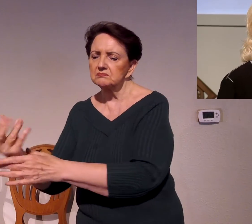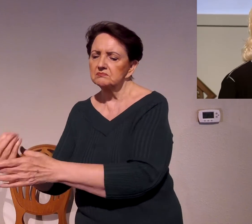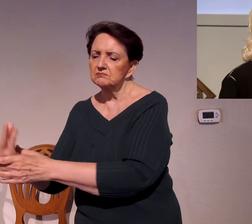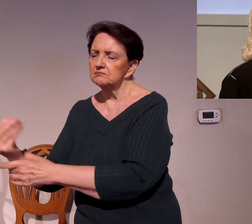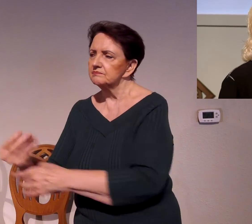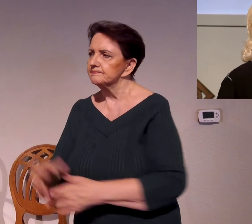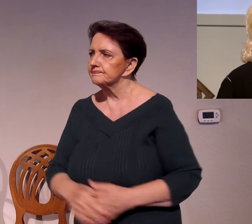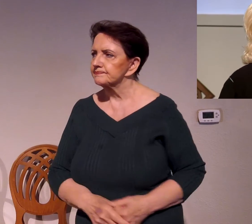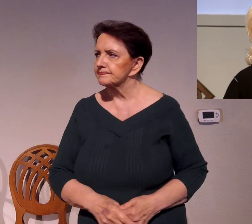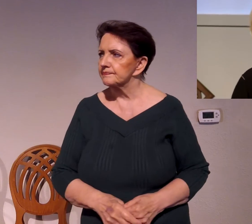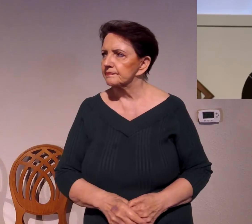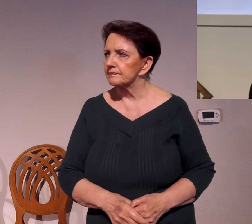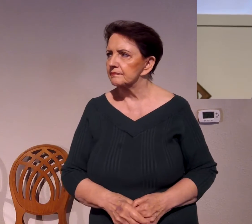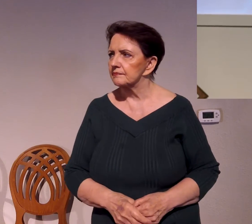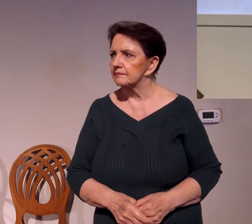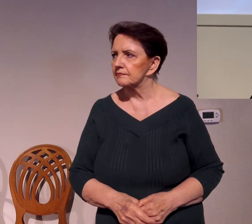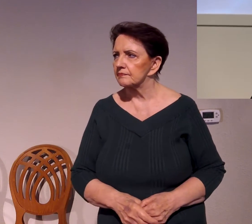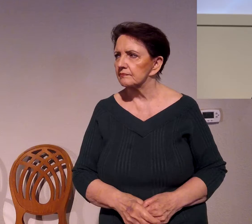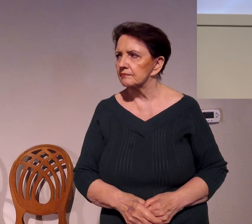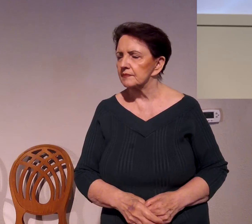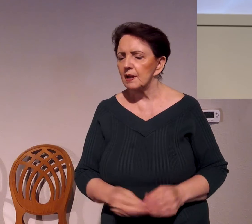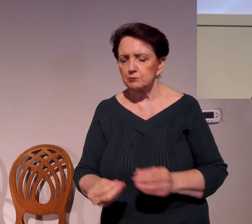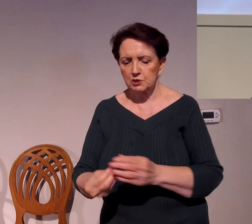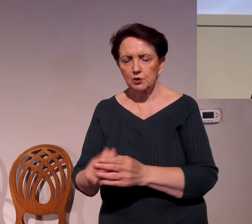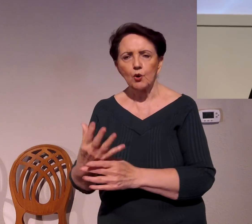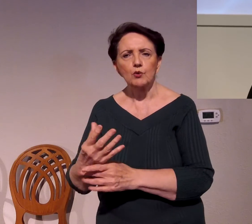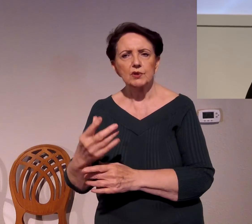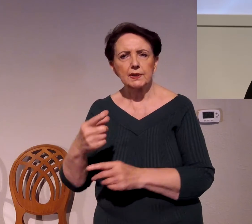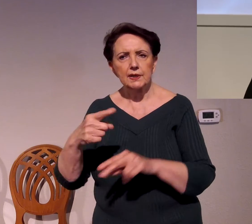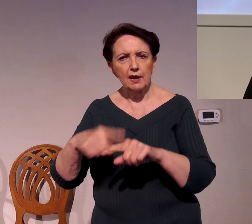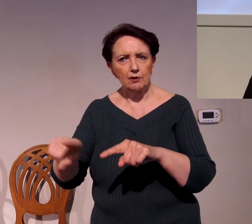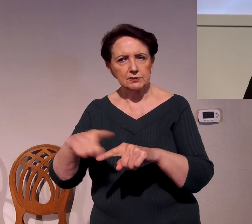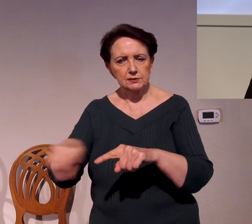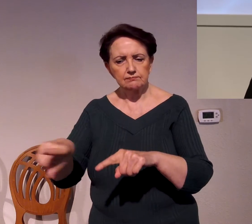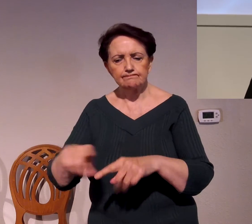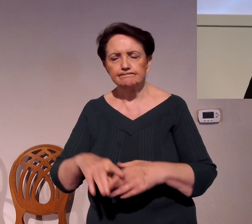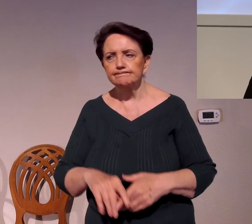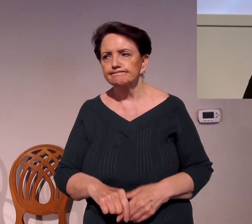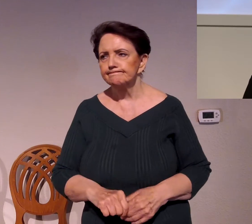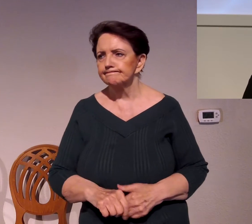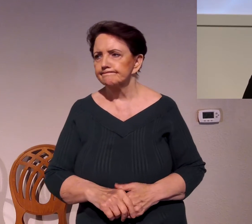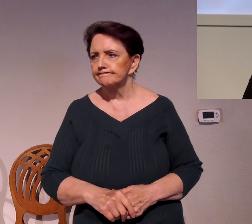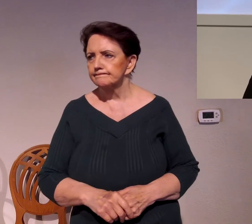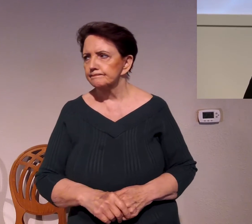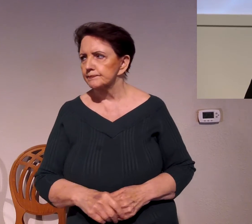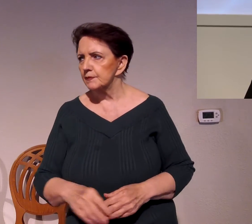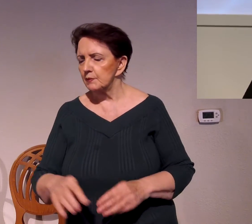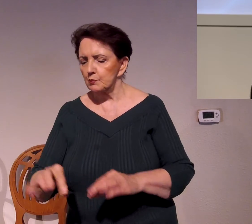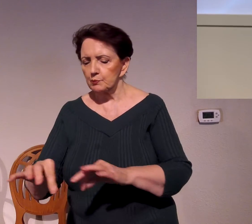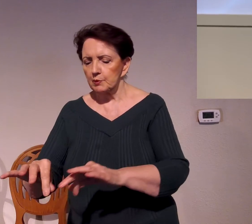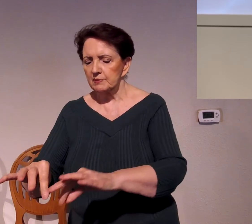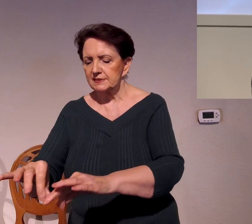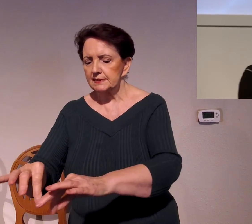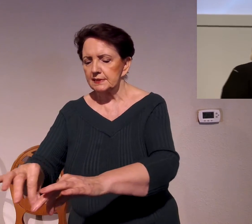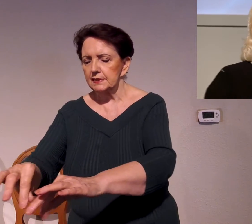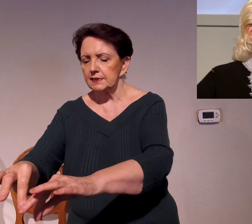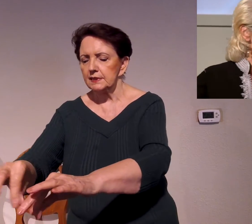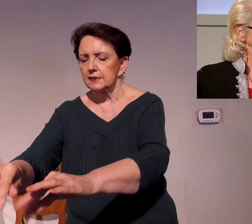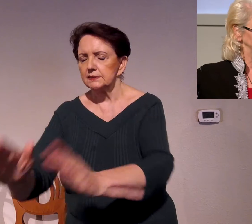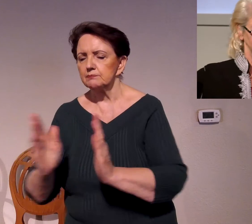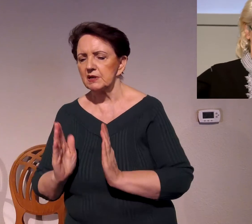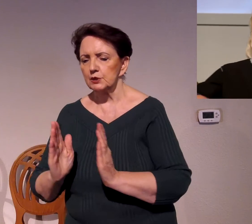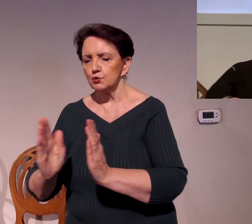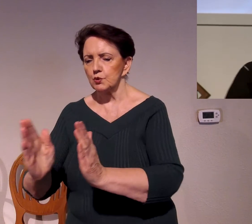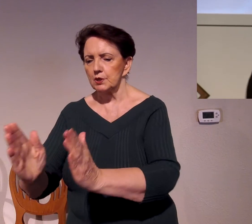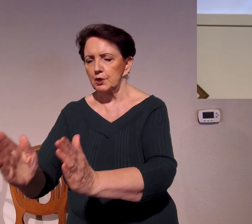garden, and I'm gonna grow carrots. And I'm gonna put a whole bunch of little seeds. You make a little row,